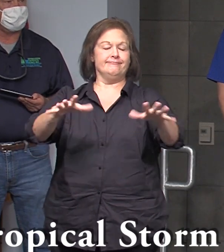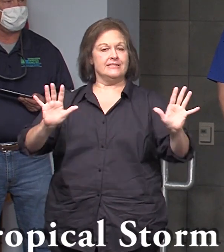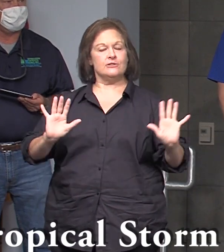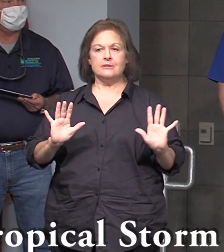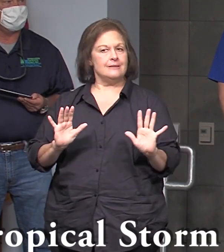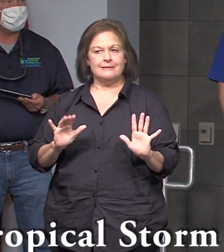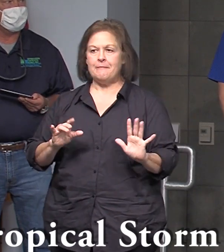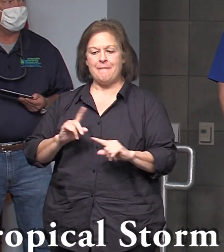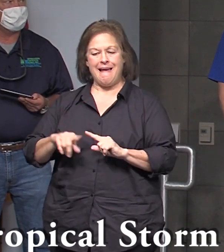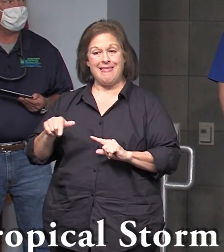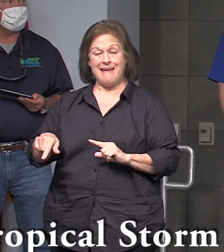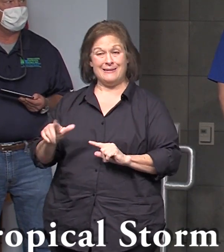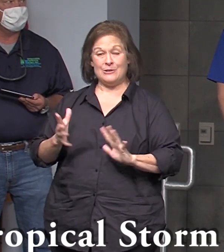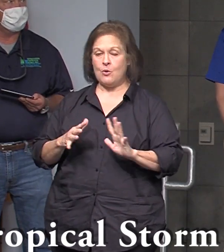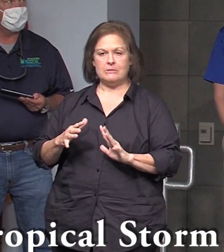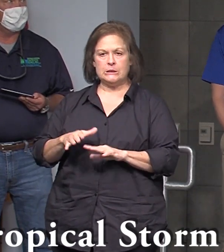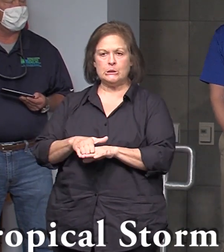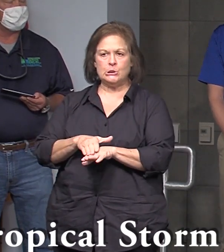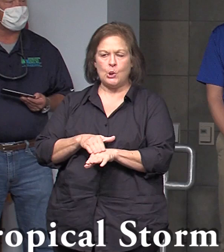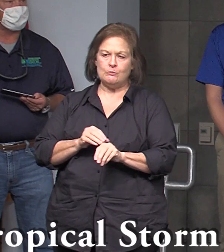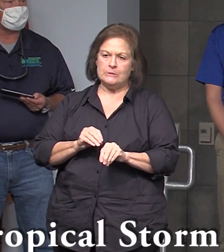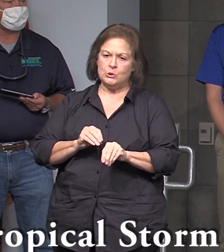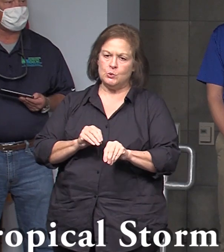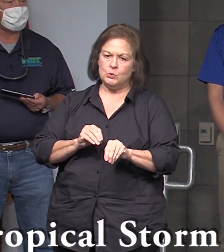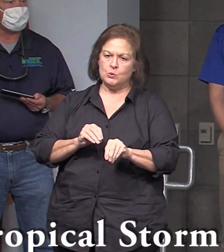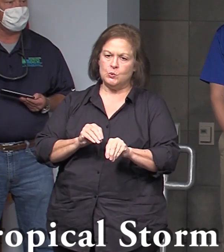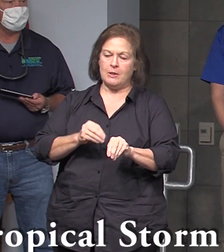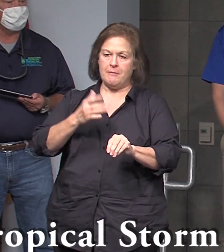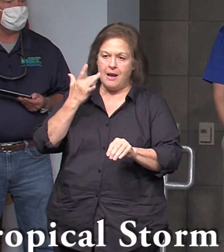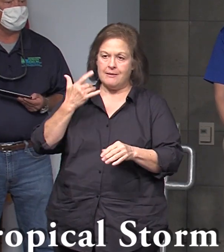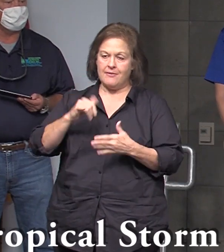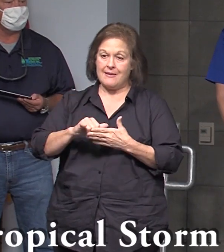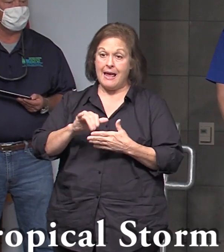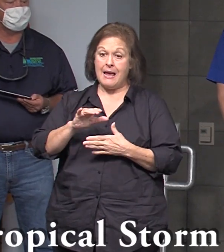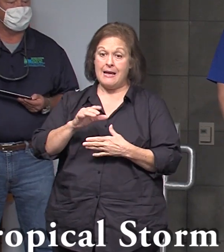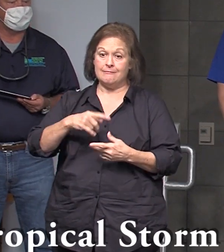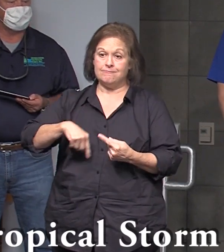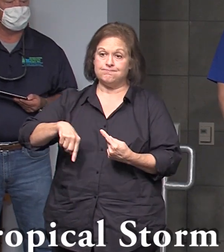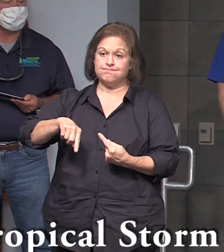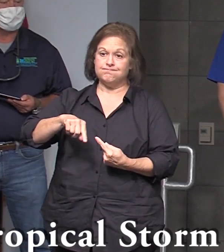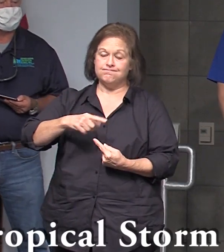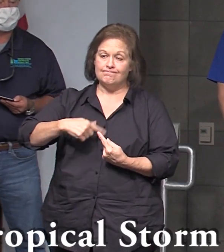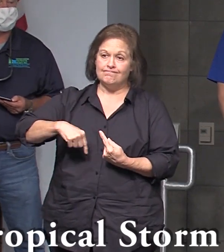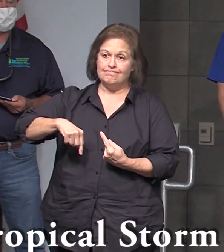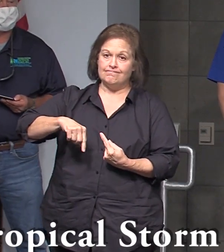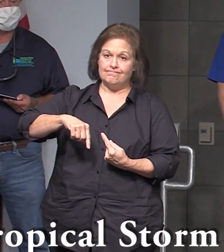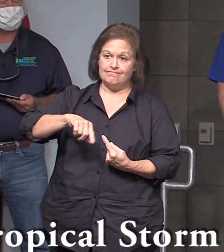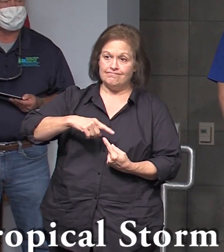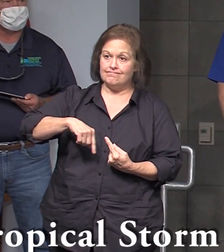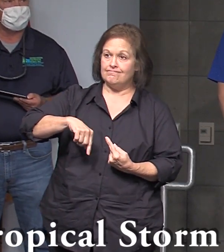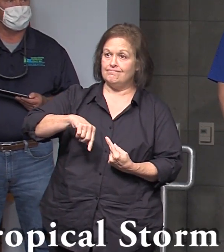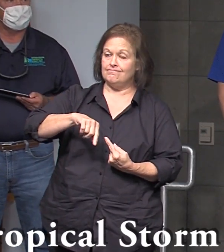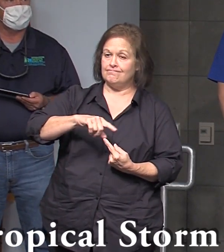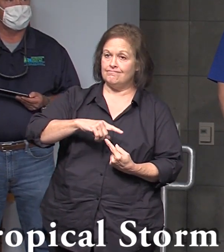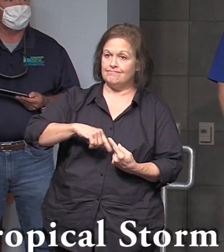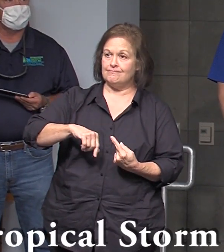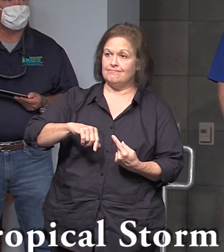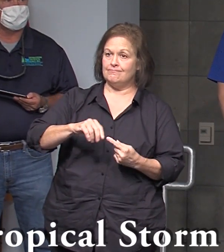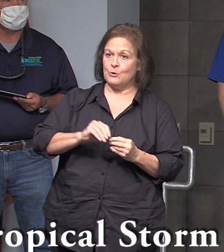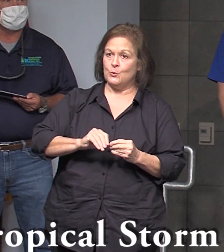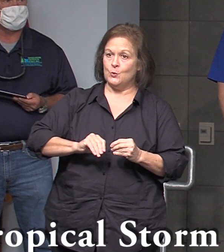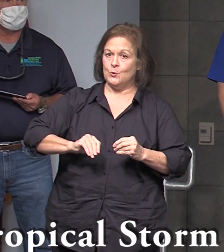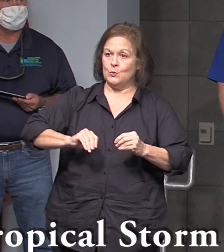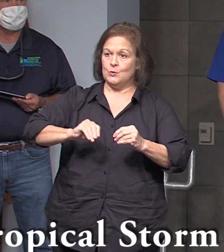storm. And what's critical there is if we have banding that hovers over us in a slow-moving storm, that is